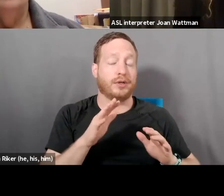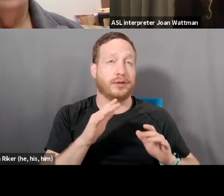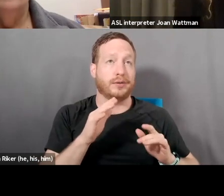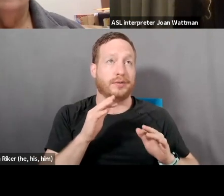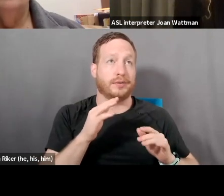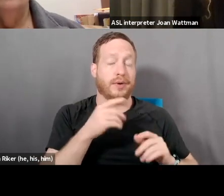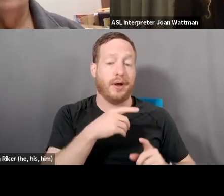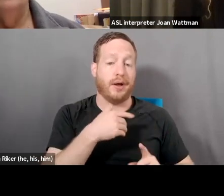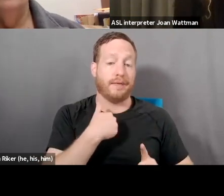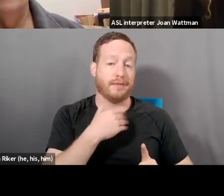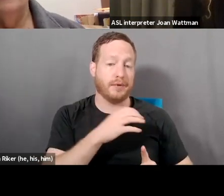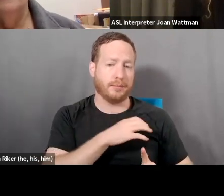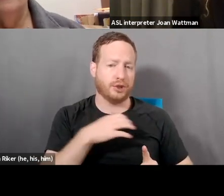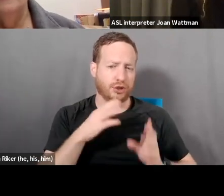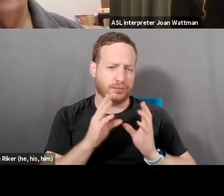we had